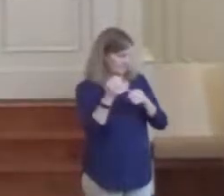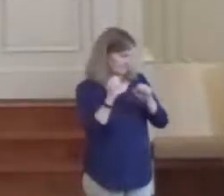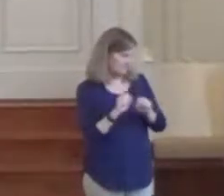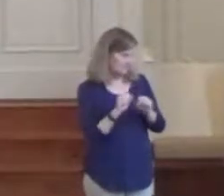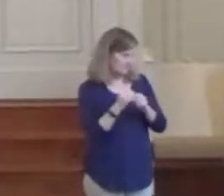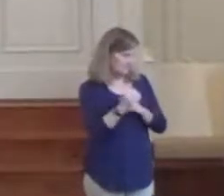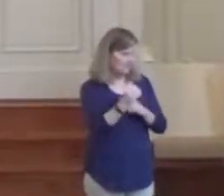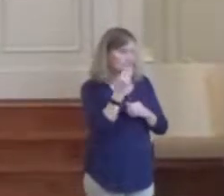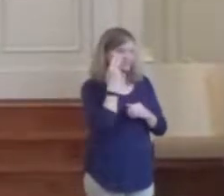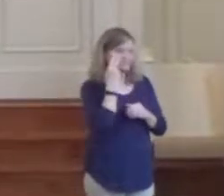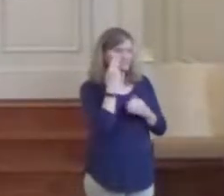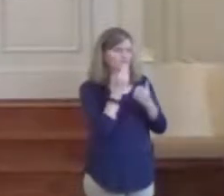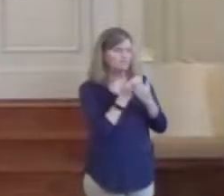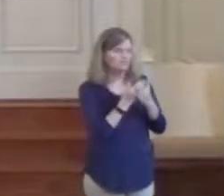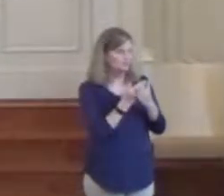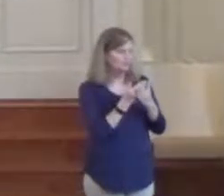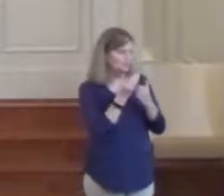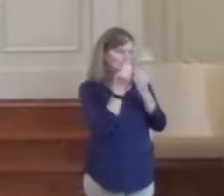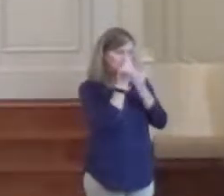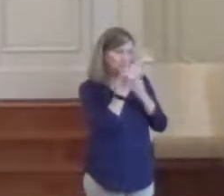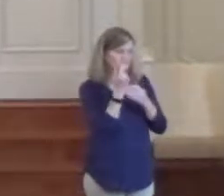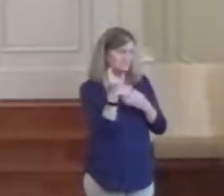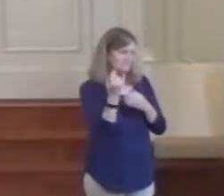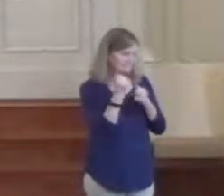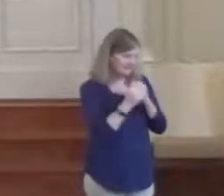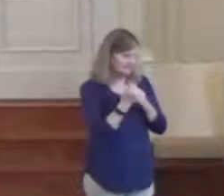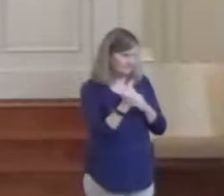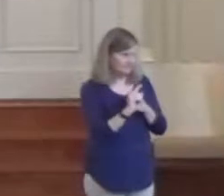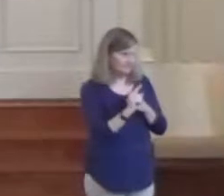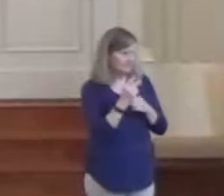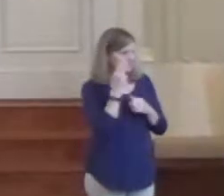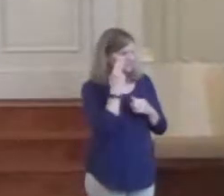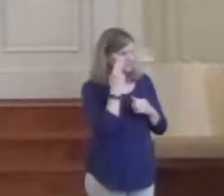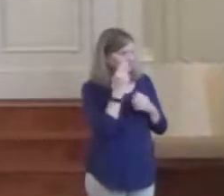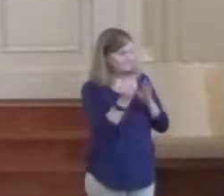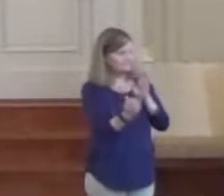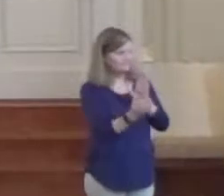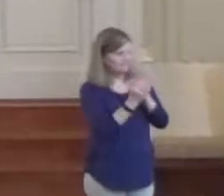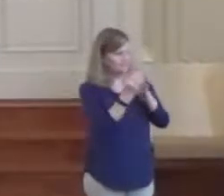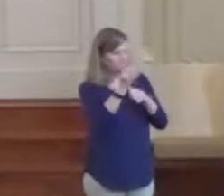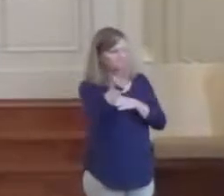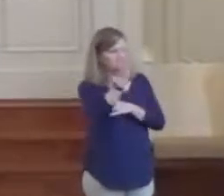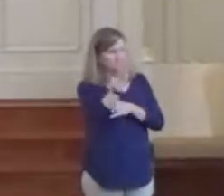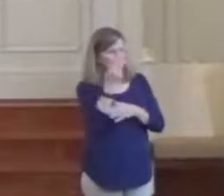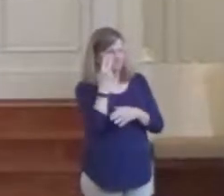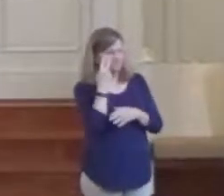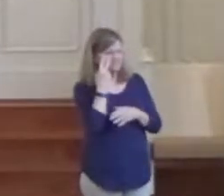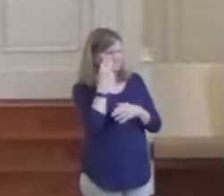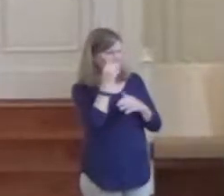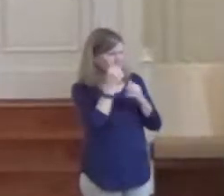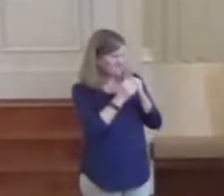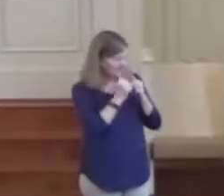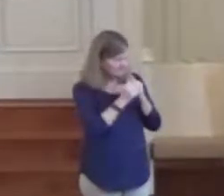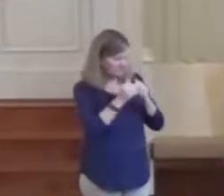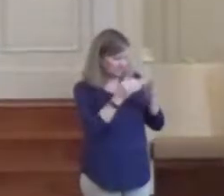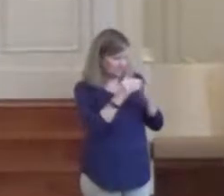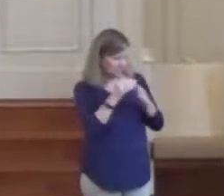that good news is everywhere and we see that the presence of God is imbued in every corner of